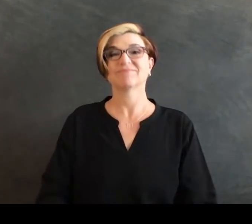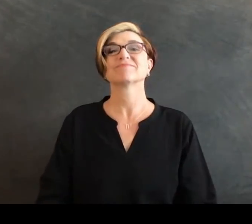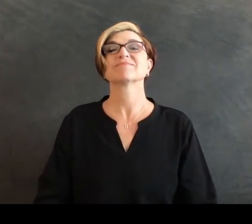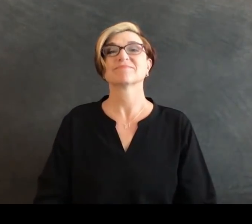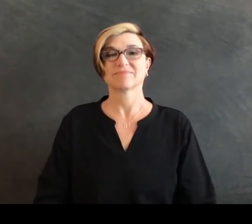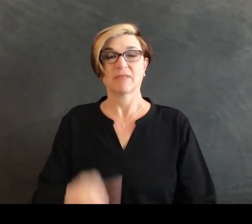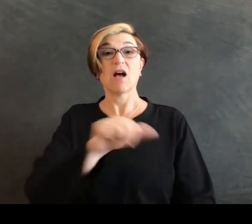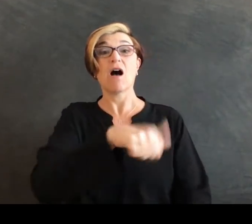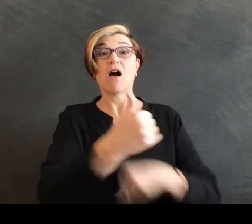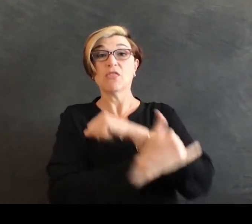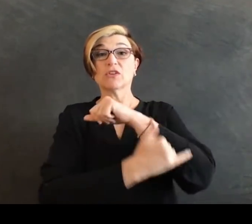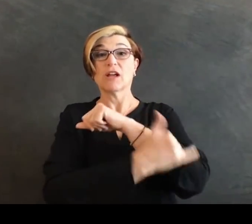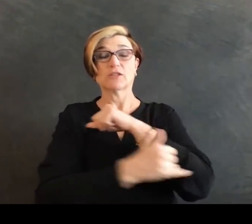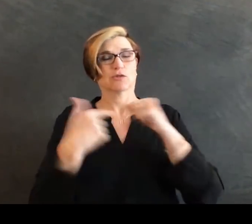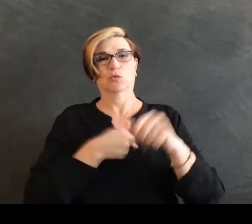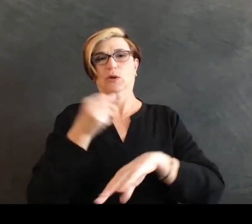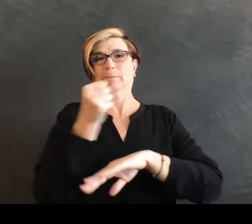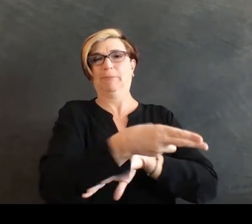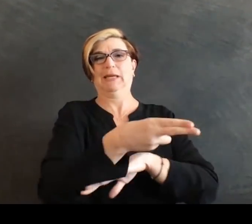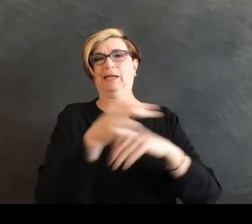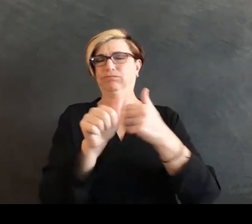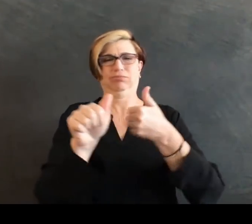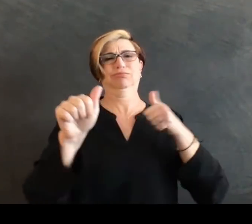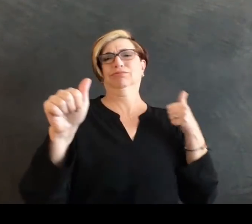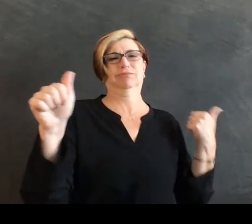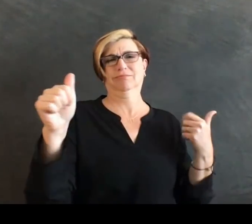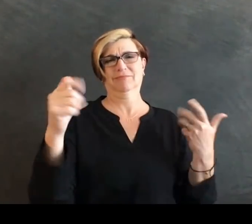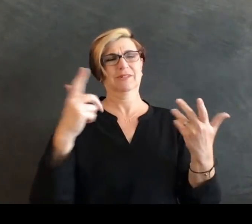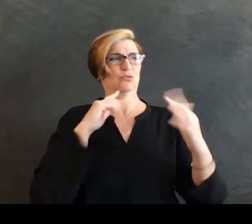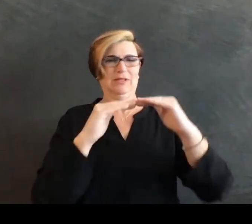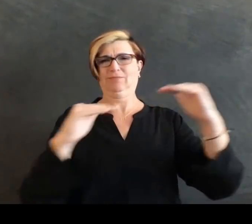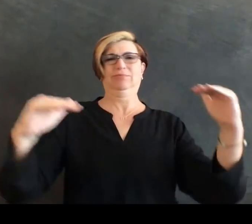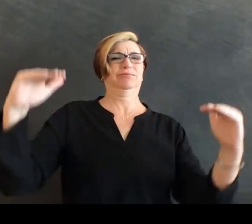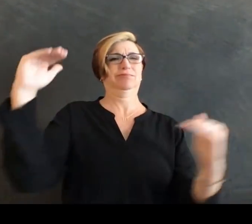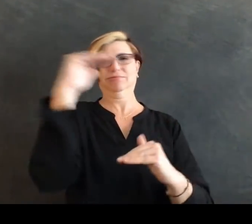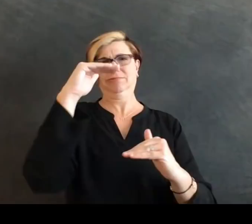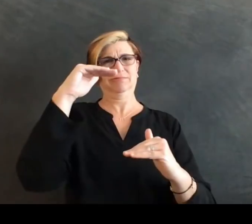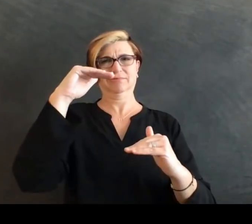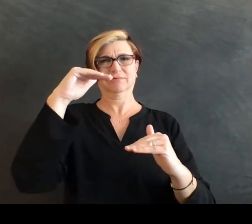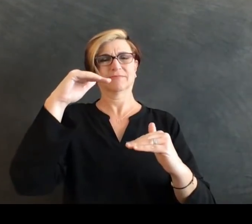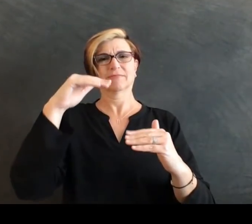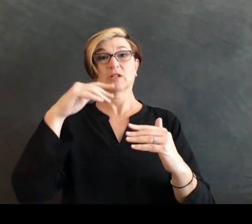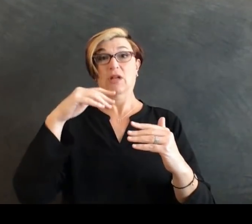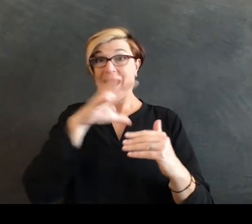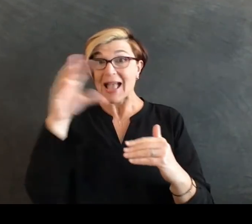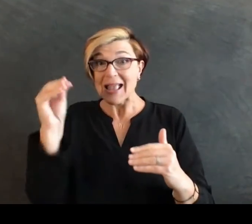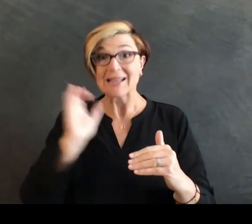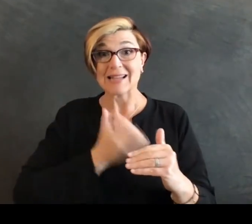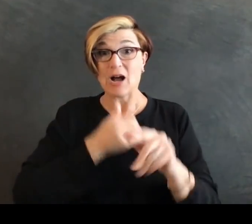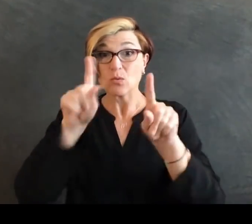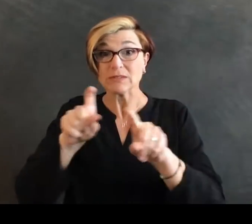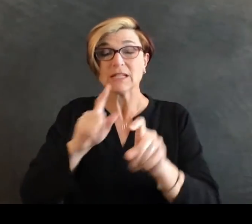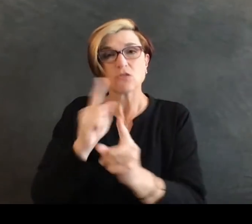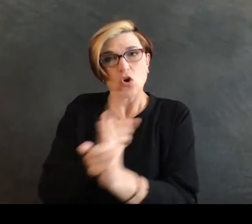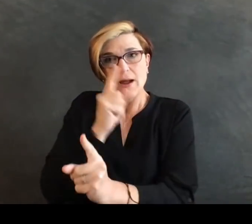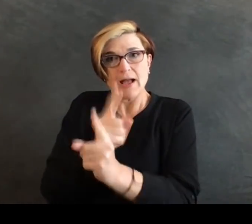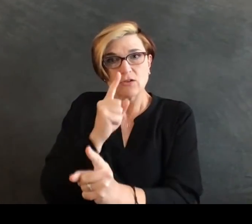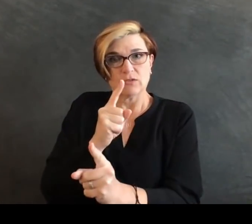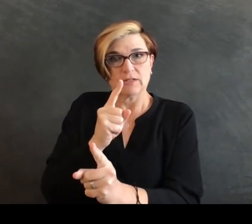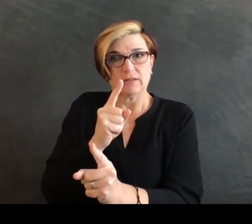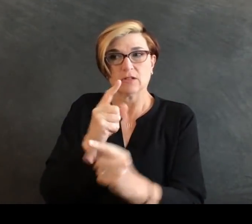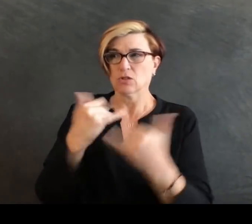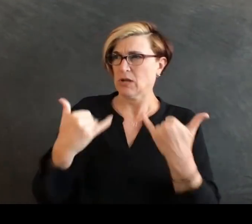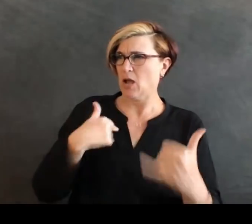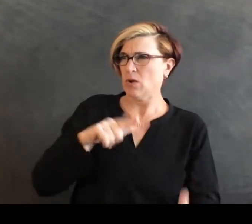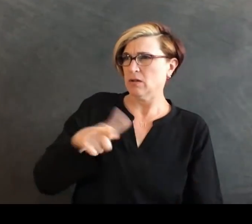not even close, and tested accurately. And I think what I'd like to do is ask Secretary Azar,